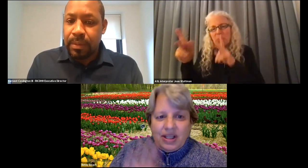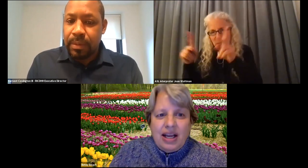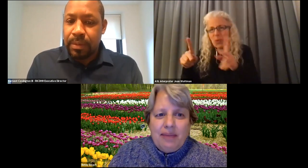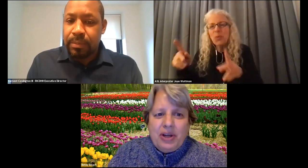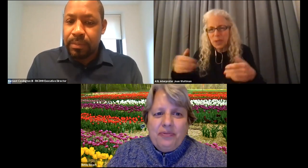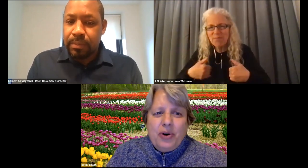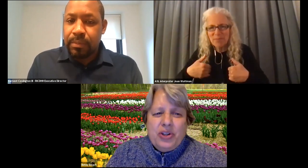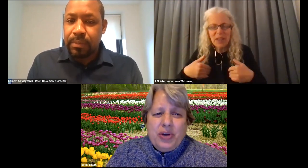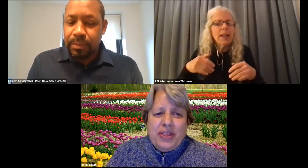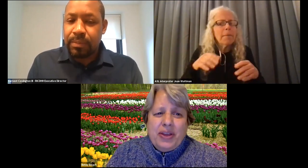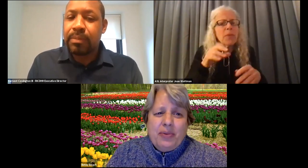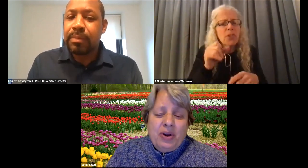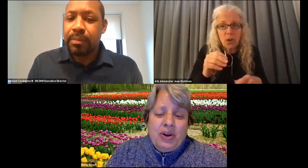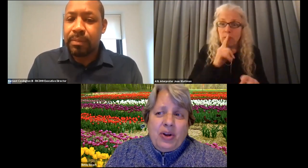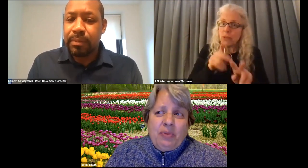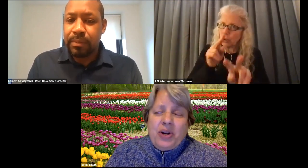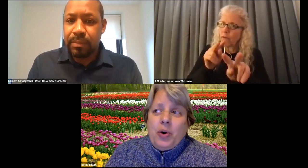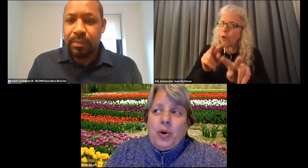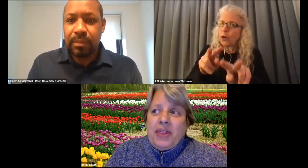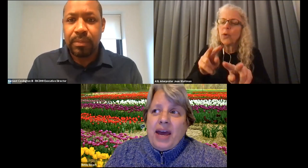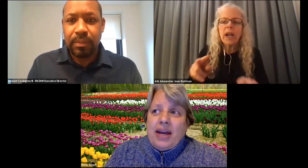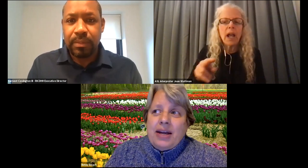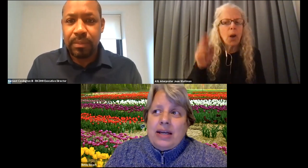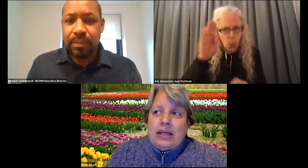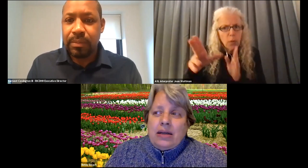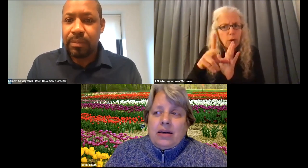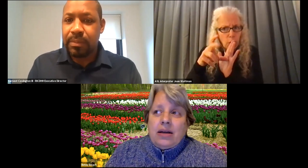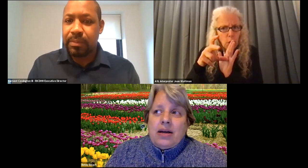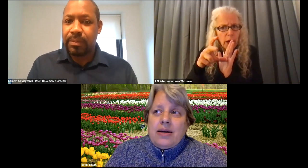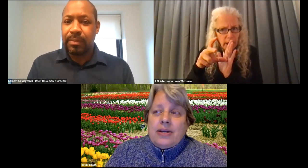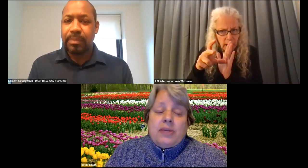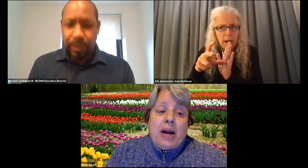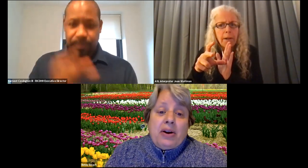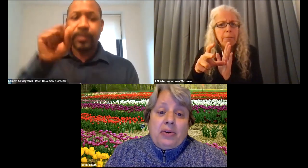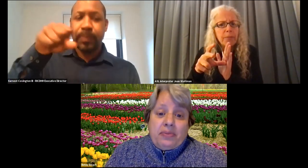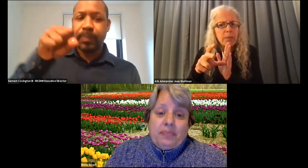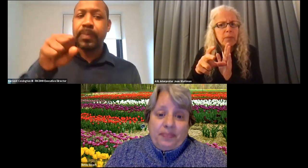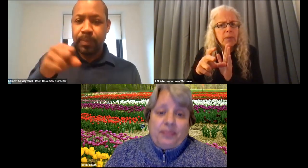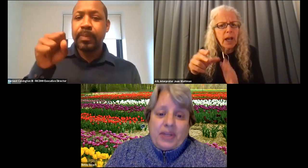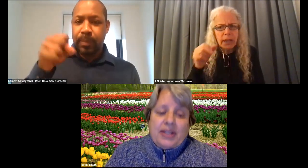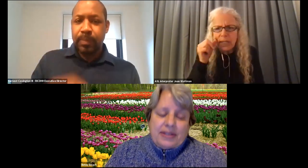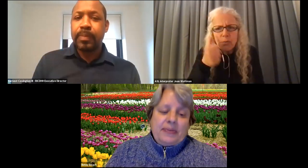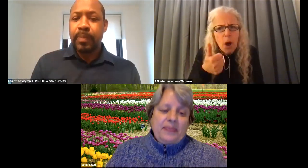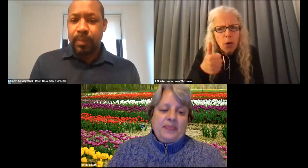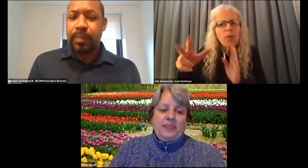And I'm looking forward to it. I think we're recording that tomorrow. Yes.